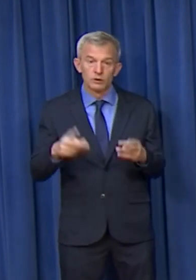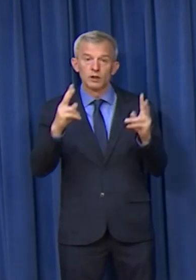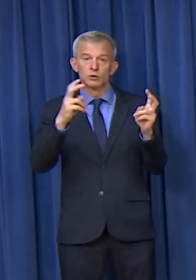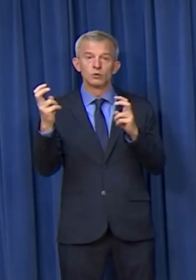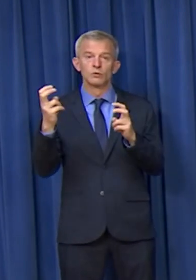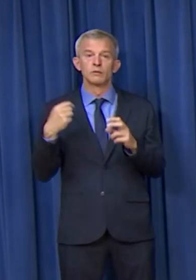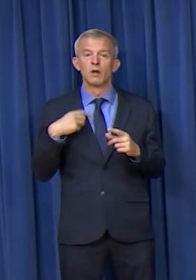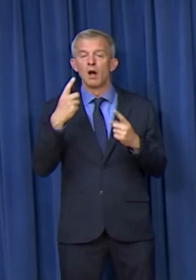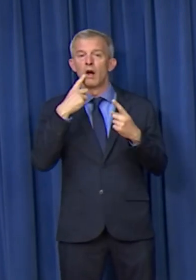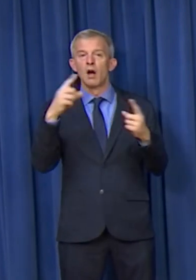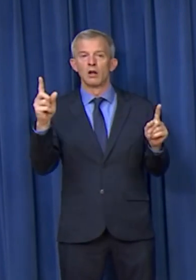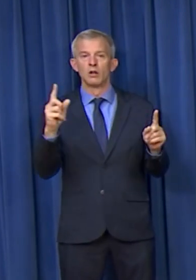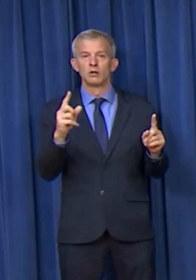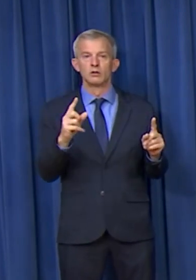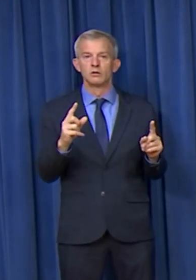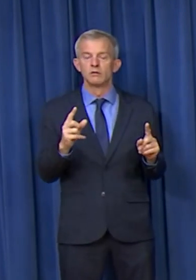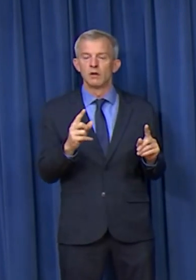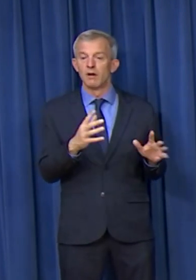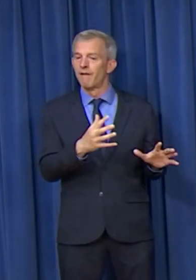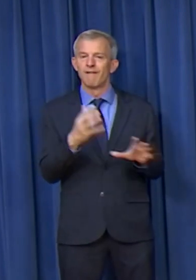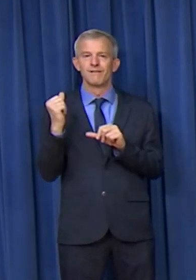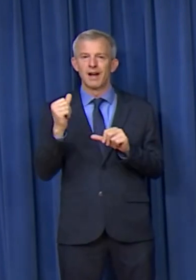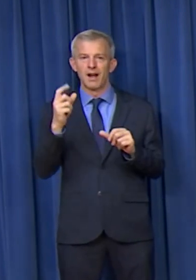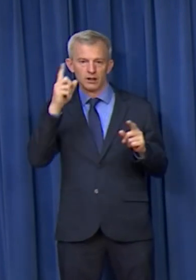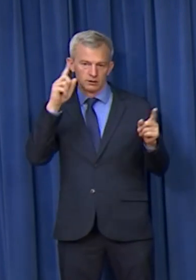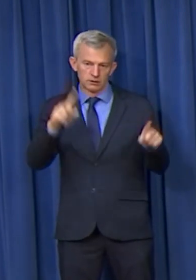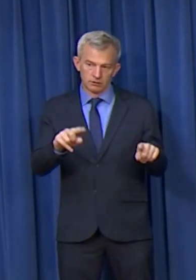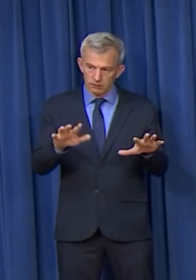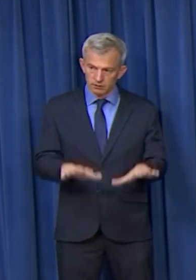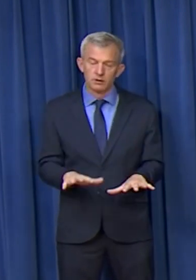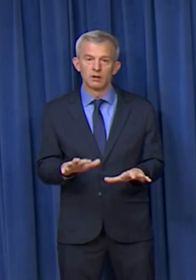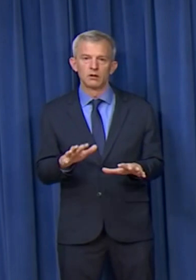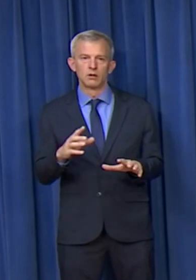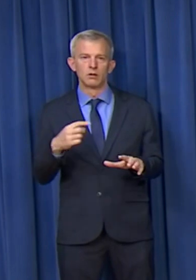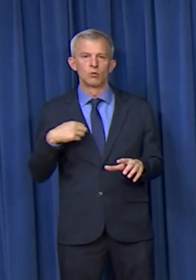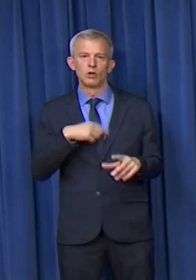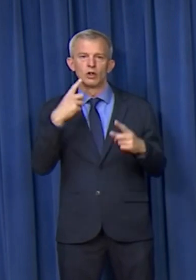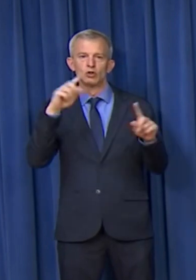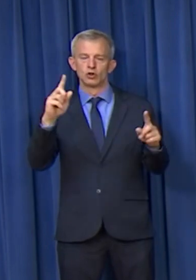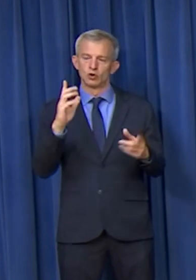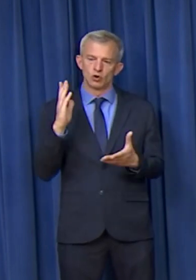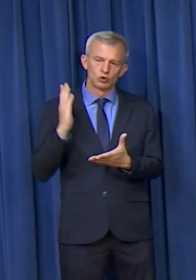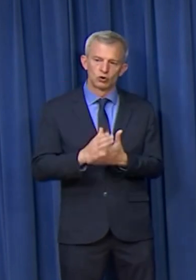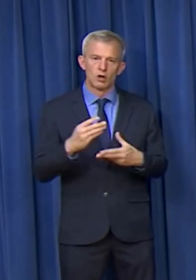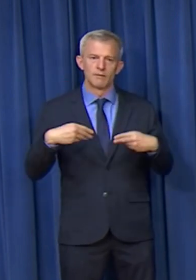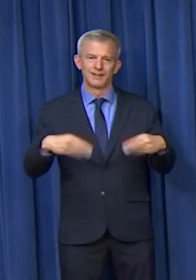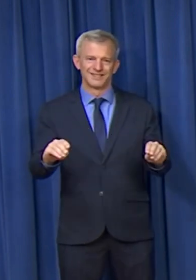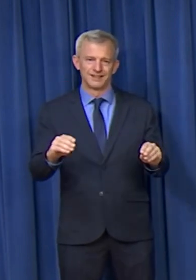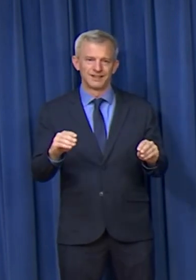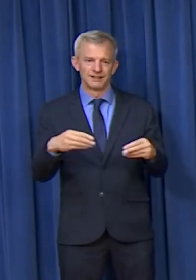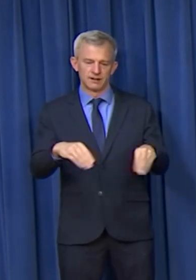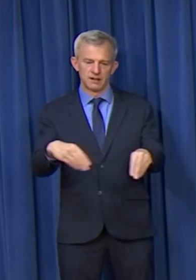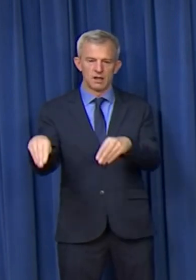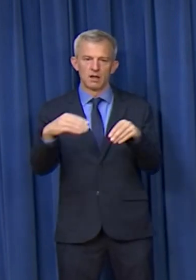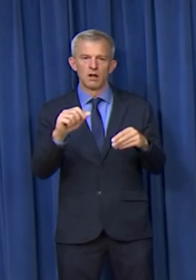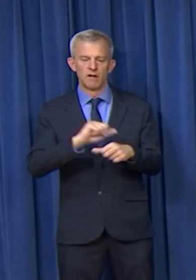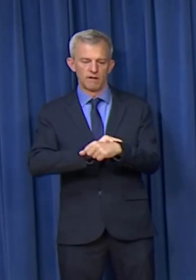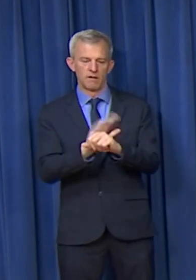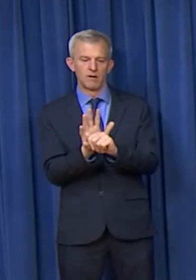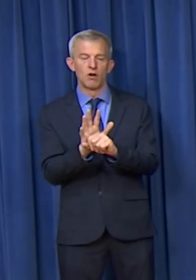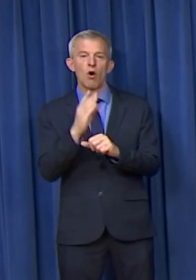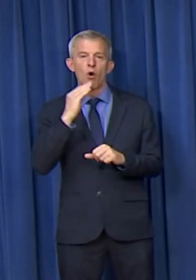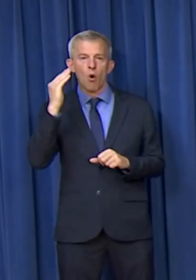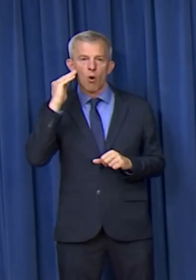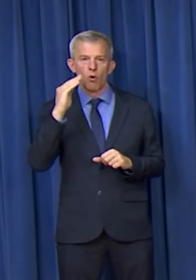a swift settlement that we achieved to stop the sale and marketing of a COVID-19